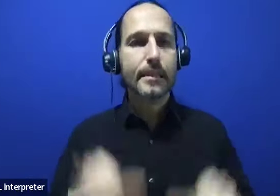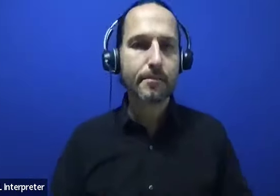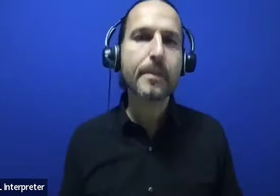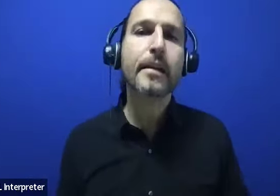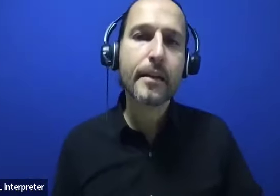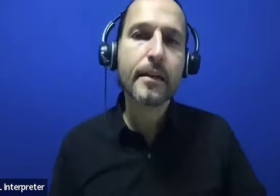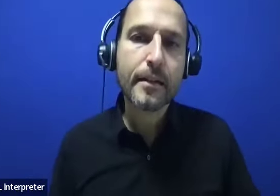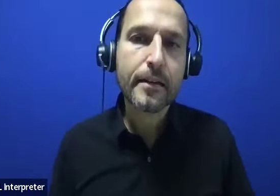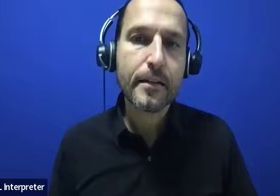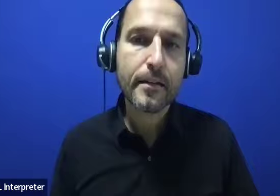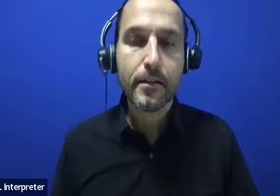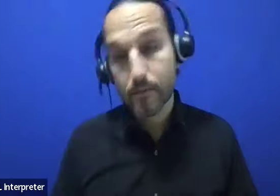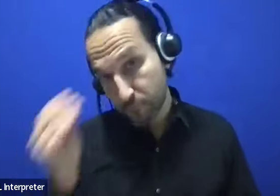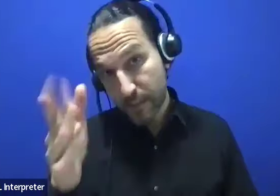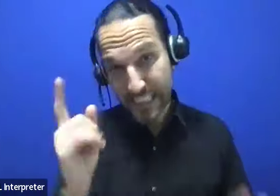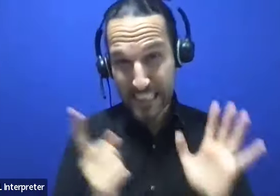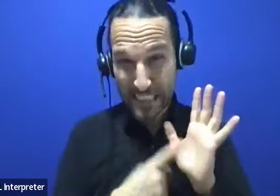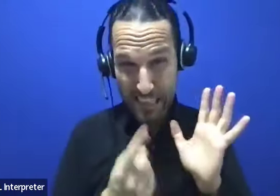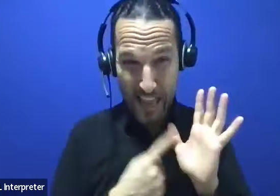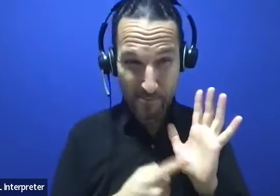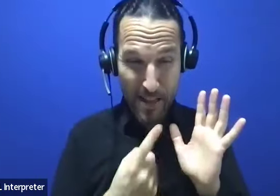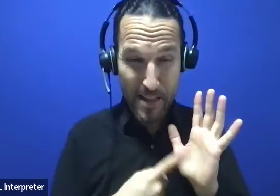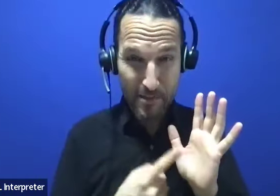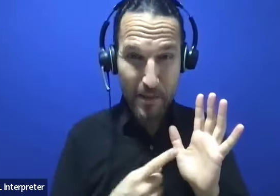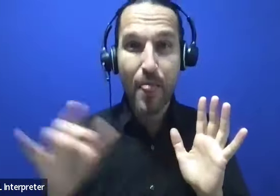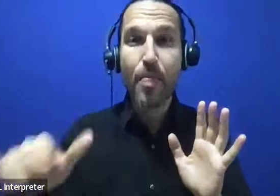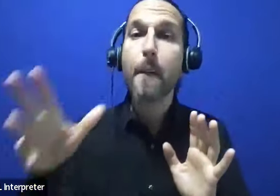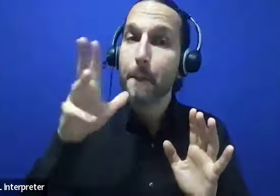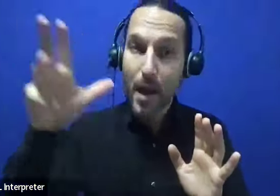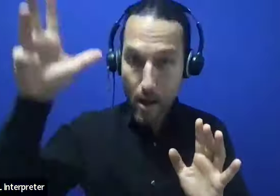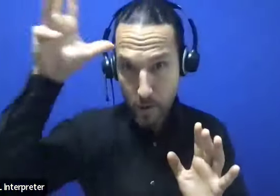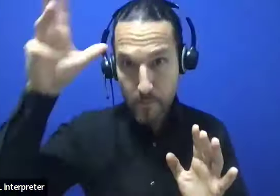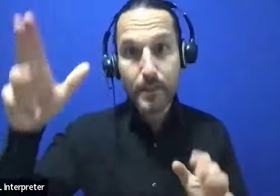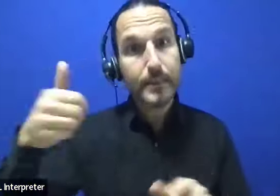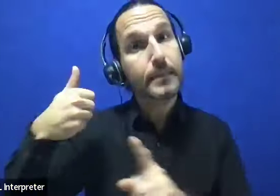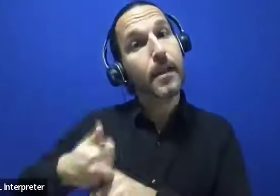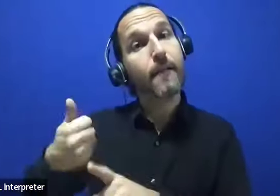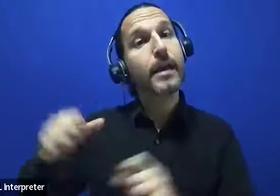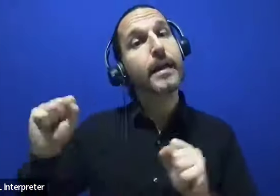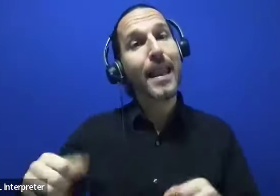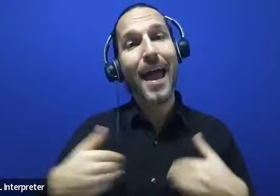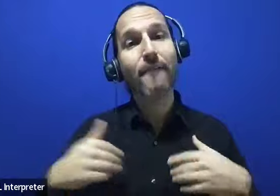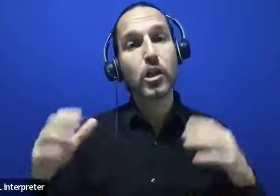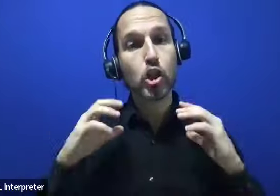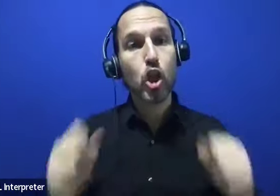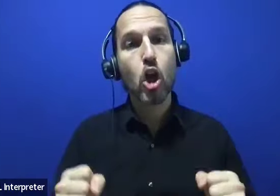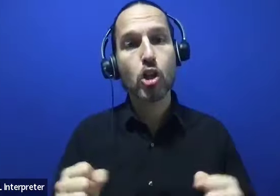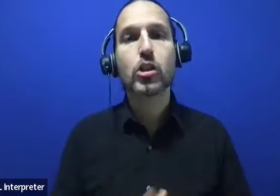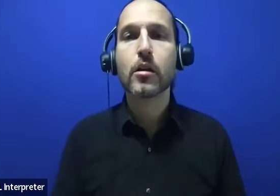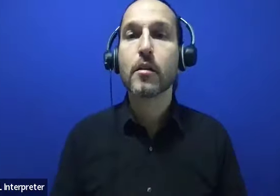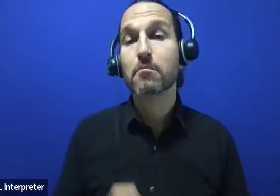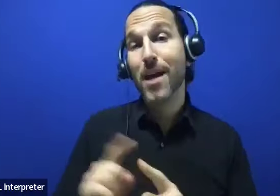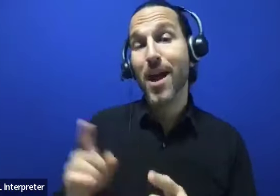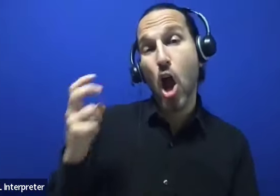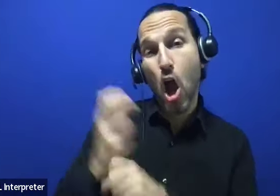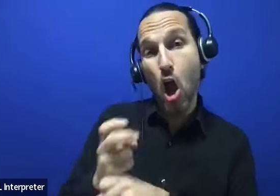So in some cases, the parent could have charge. It's very difficult for a woman with charge to have